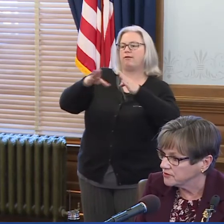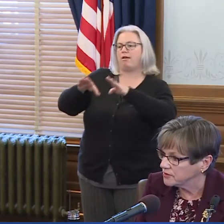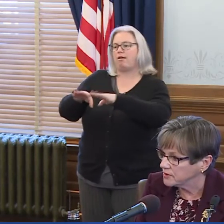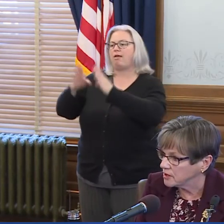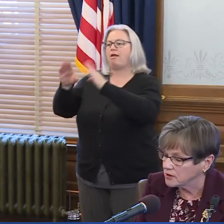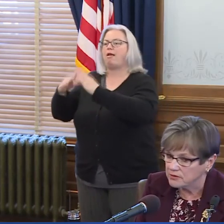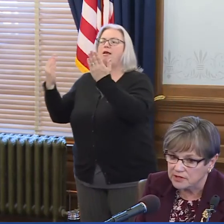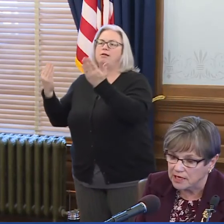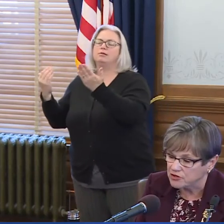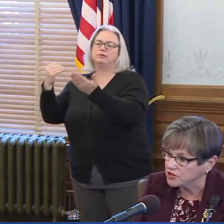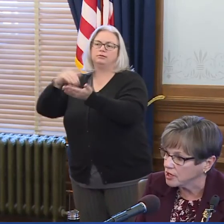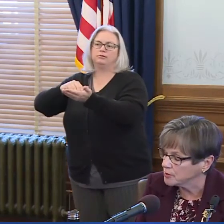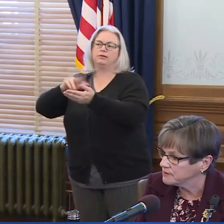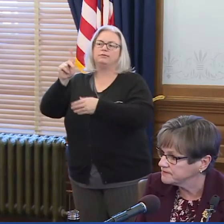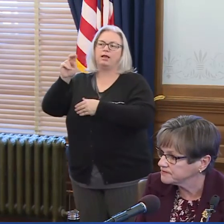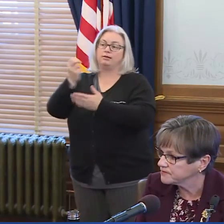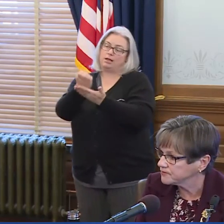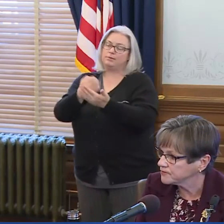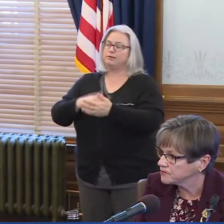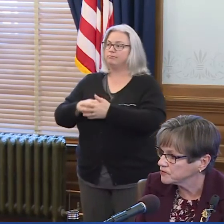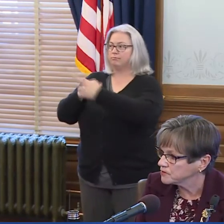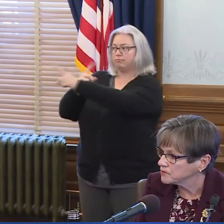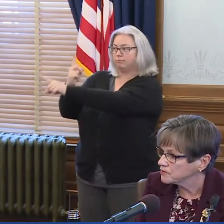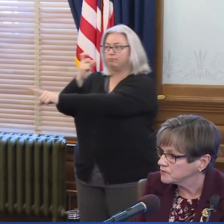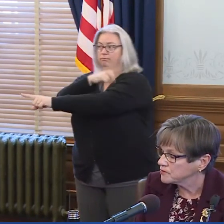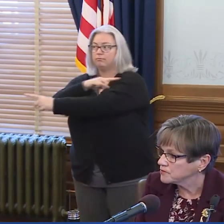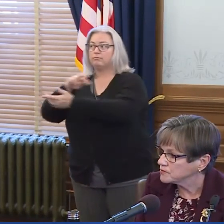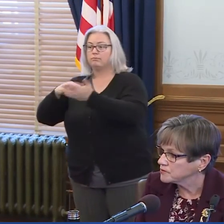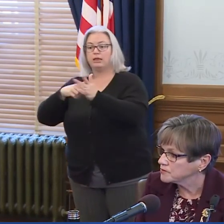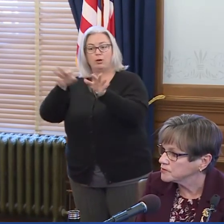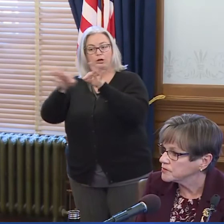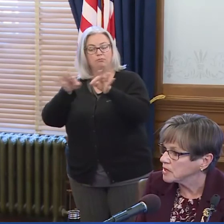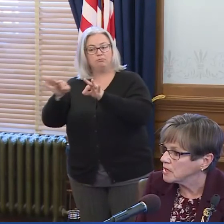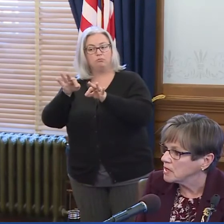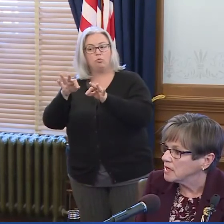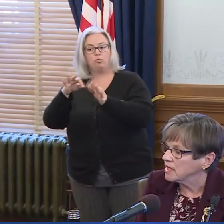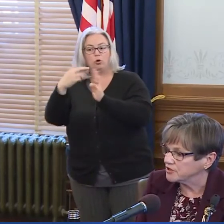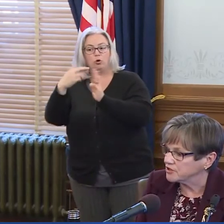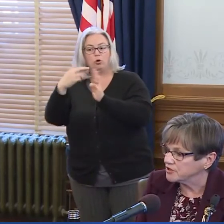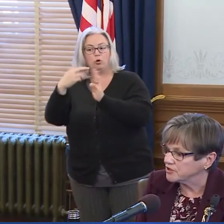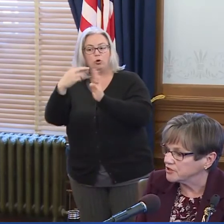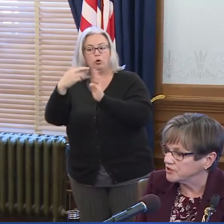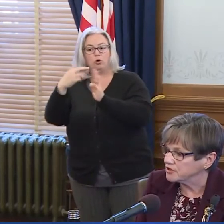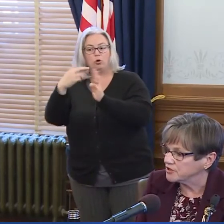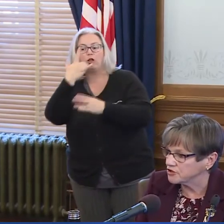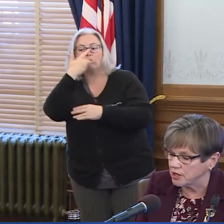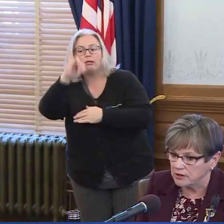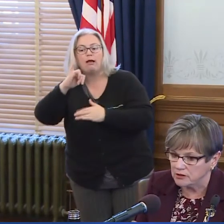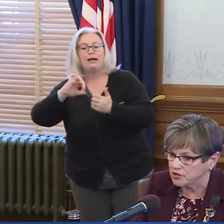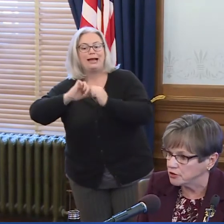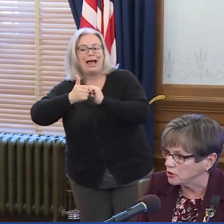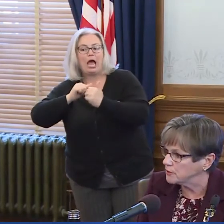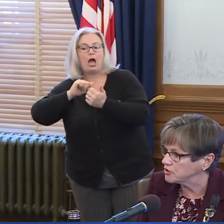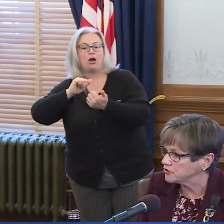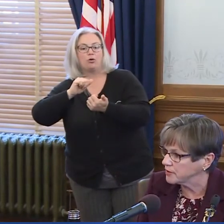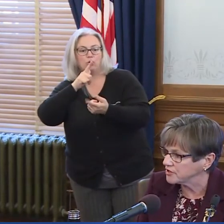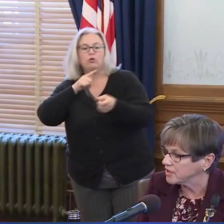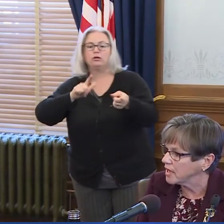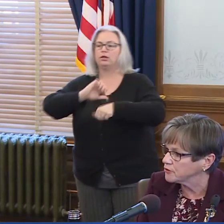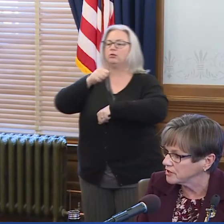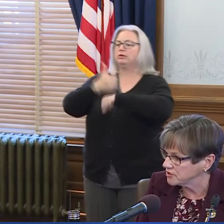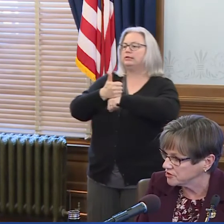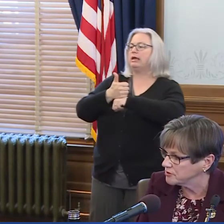of the Kansas economy. So that will lay out rules for what the reopening looks like. Exactly. It'll set your limits for